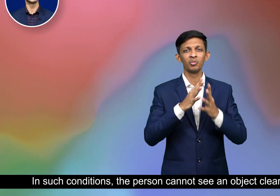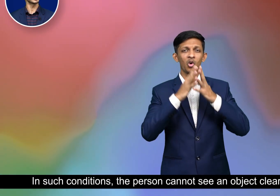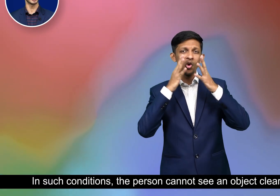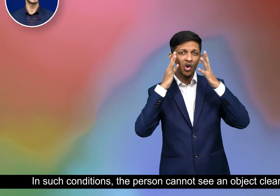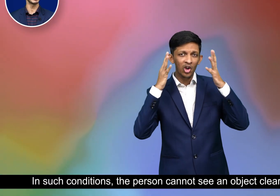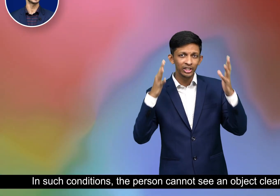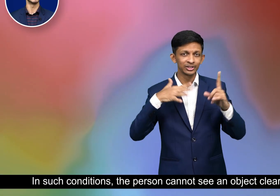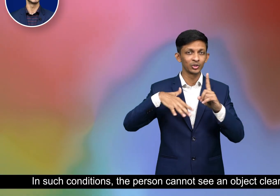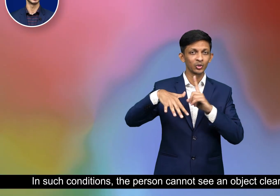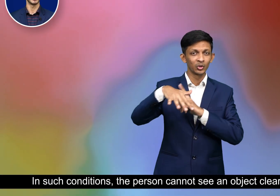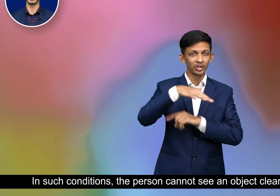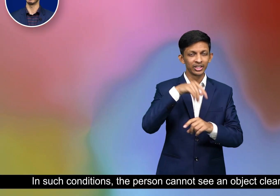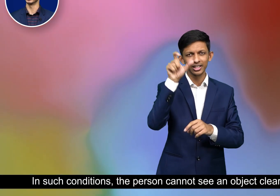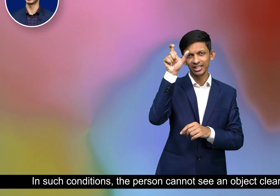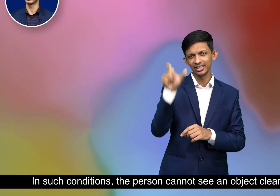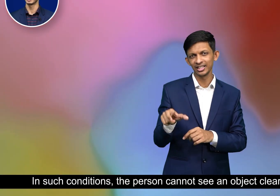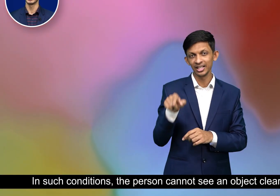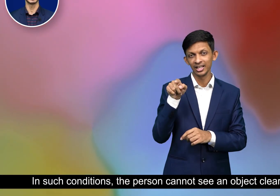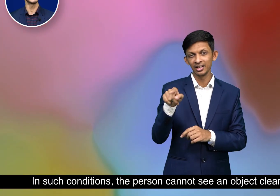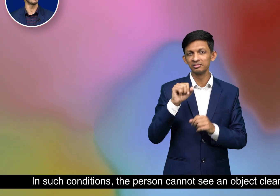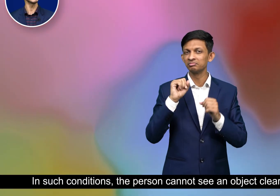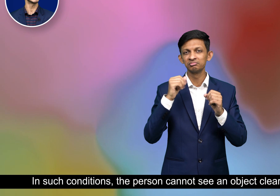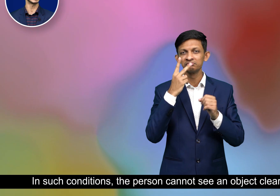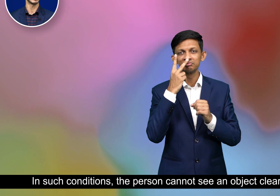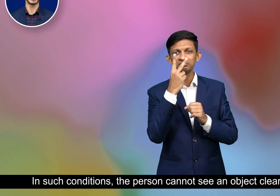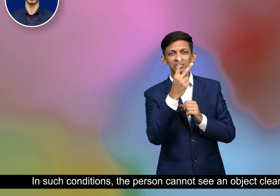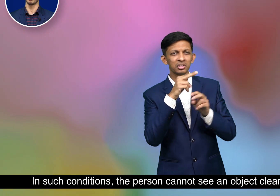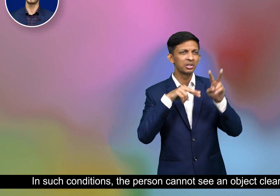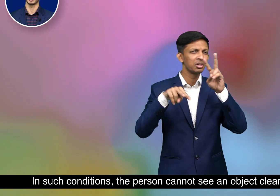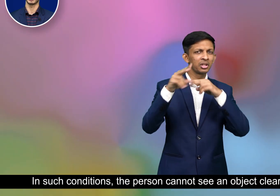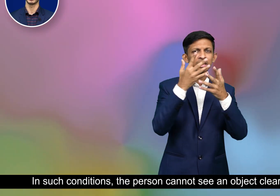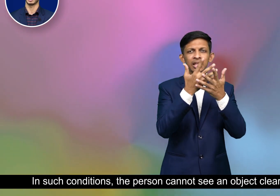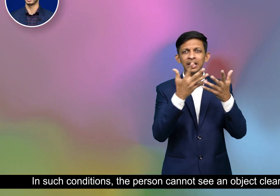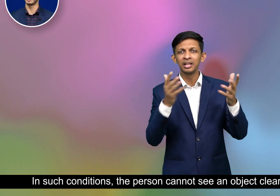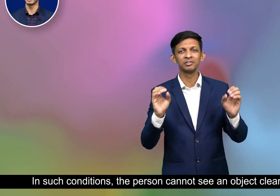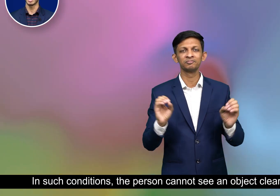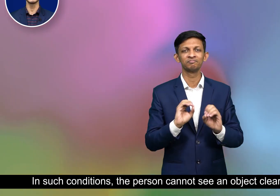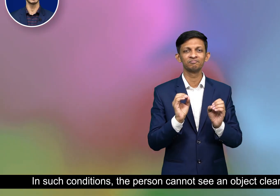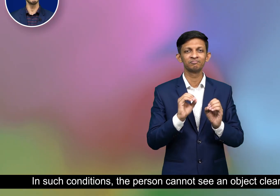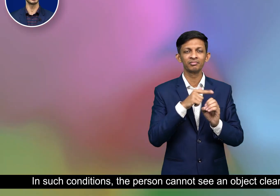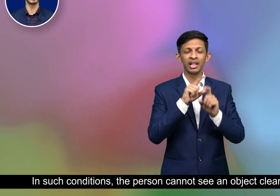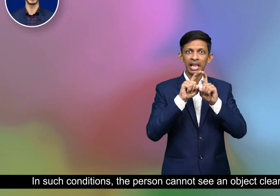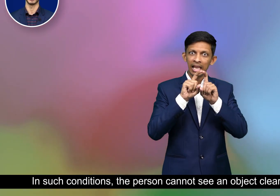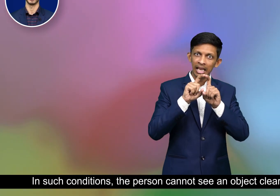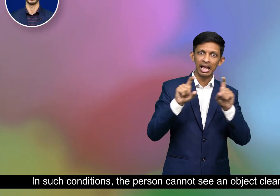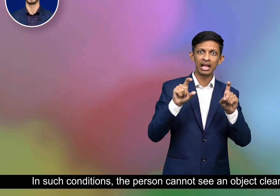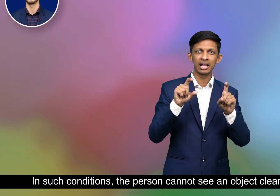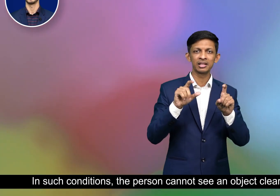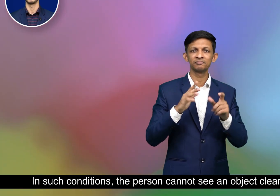In such conditions, the person cannot see an object clearly and